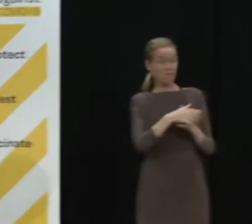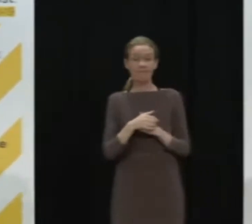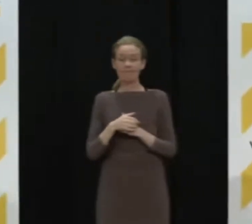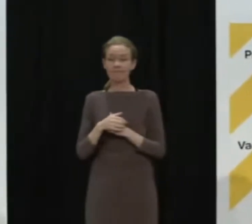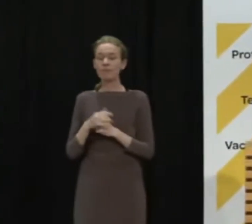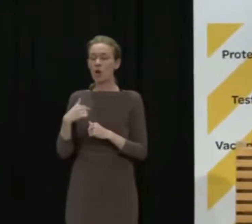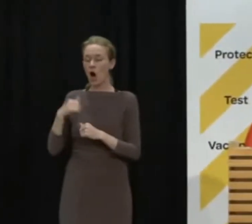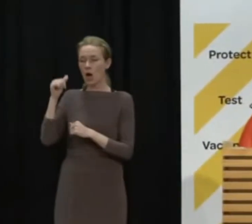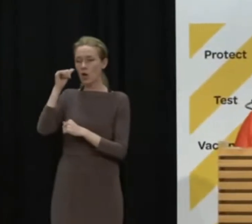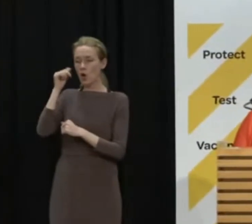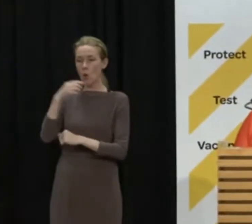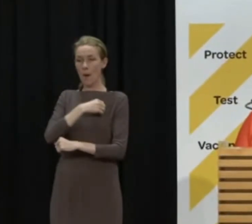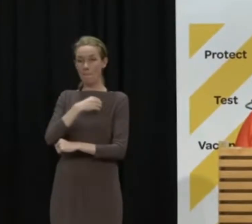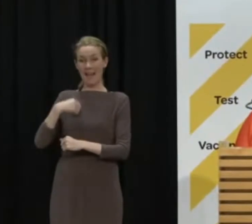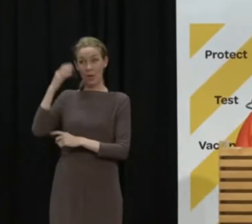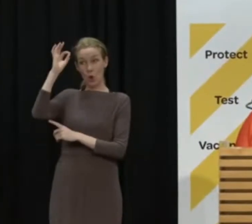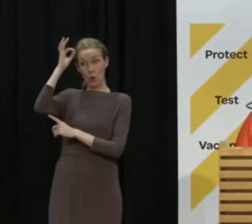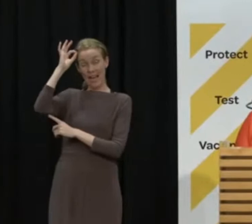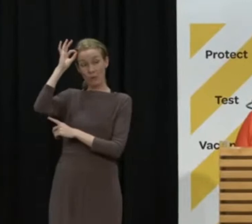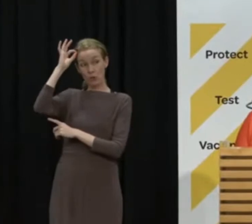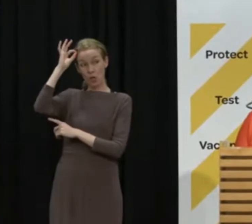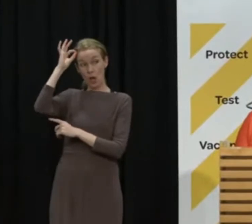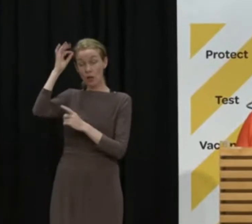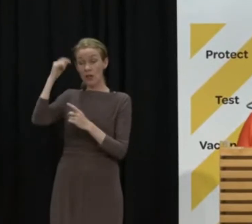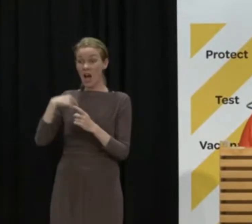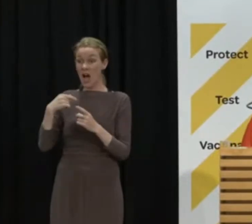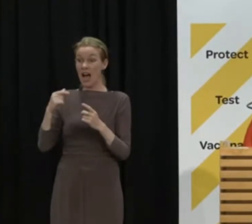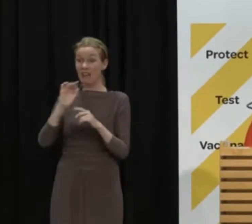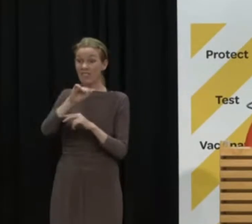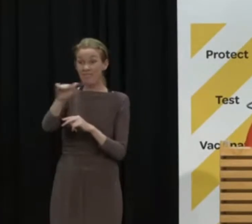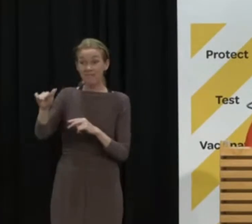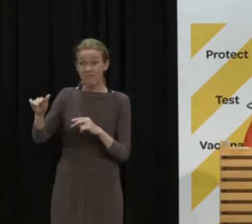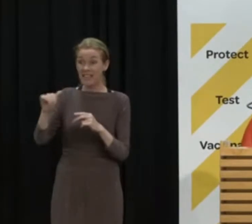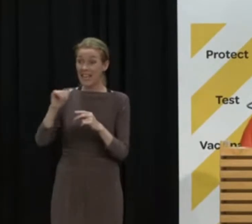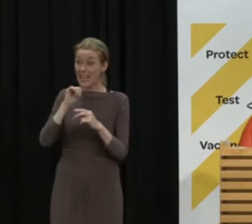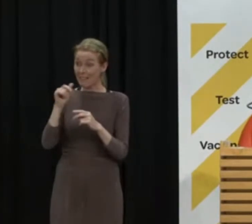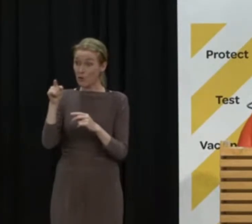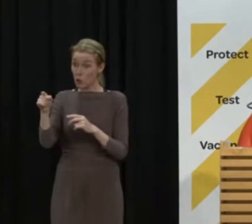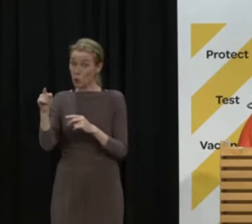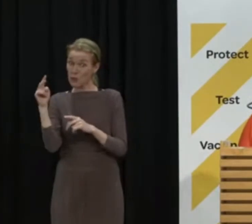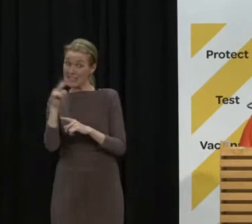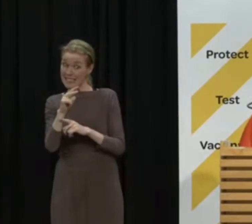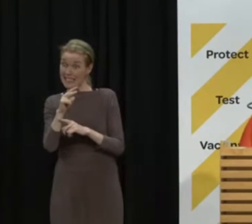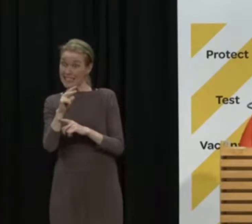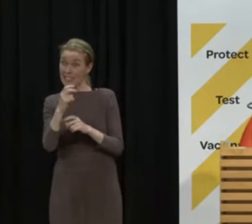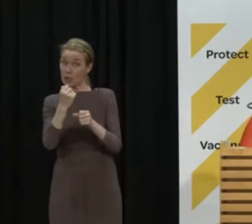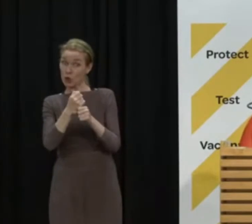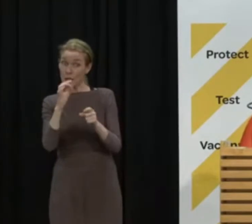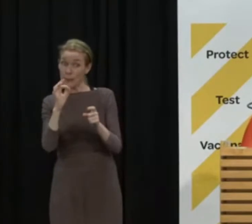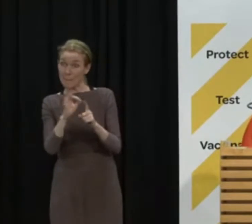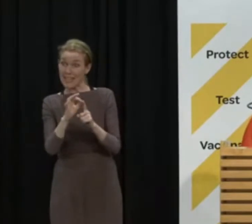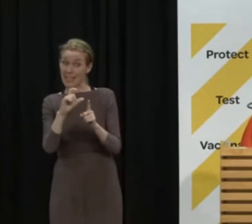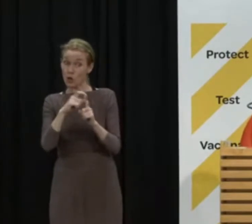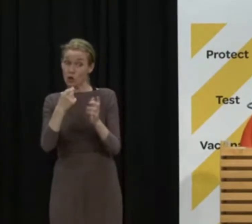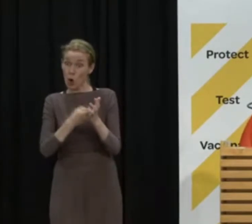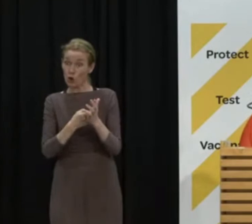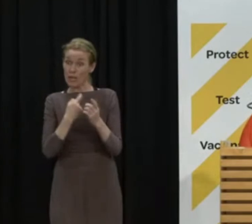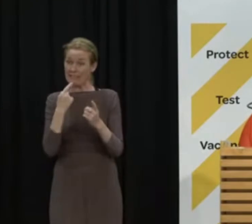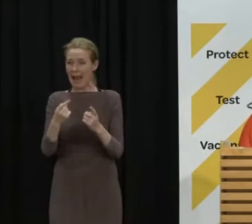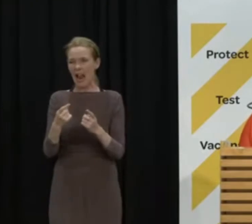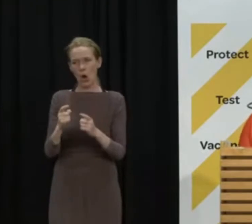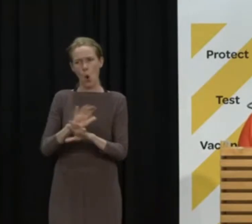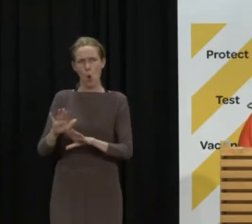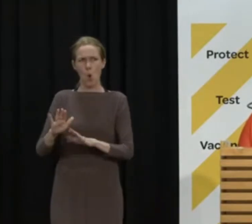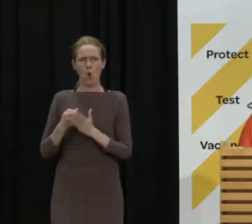that the Medical Council has certainly encouraged reports of activities from doctors to be reported to them. They then follow